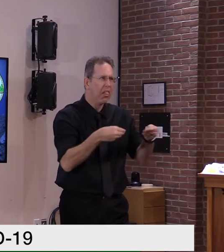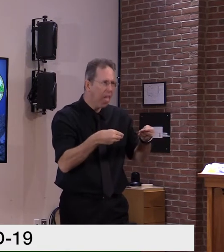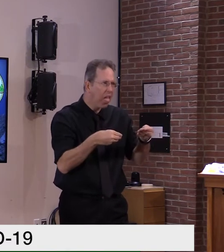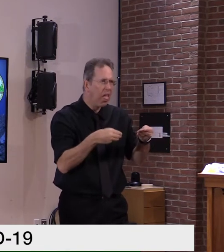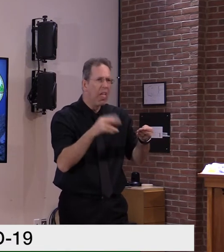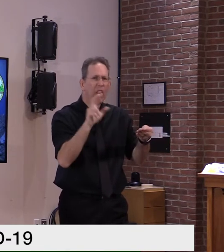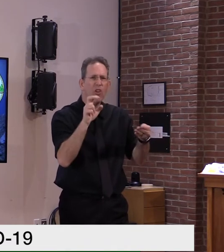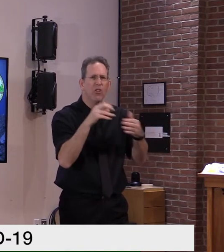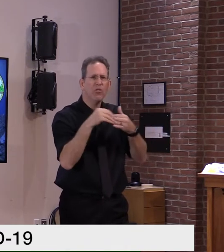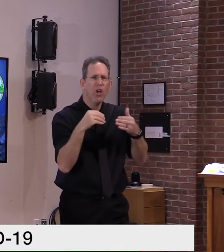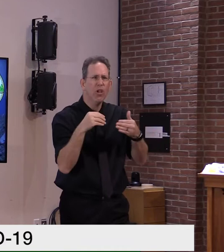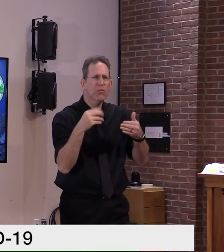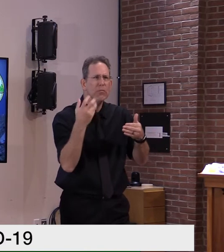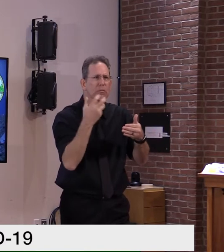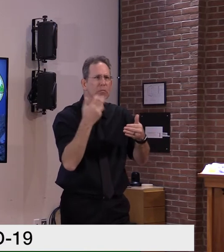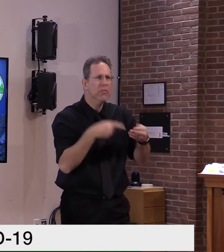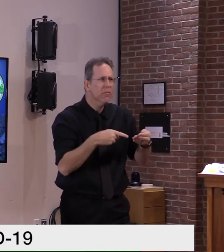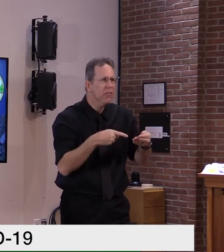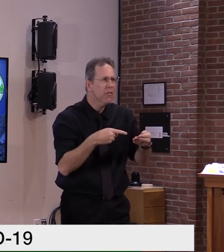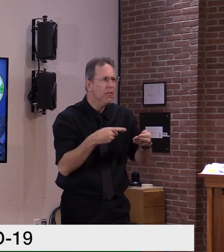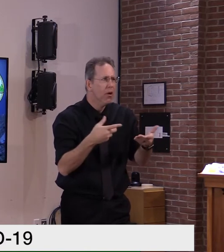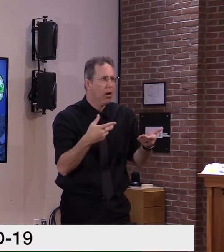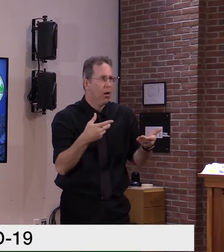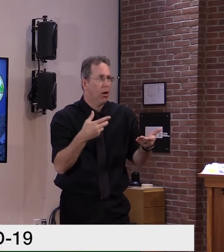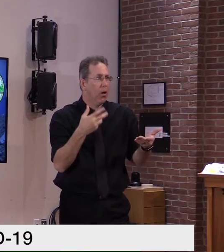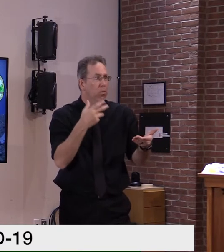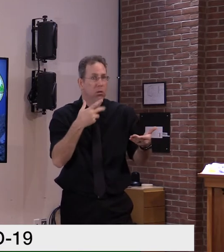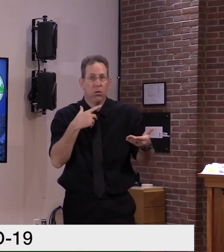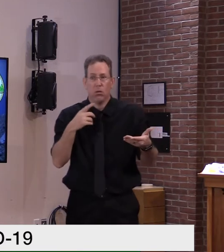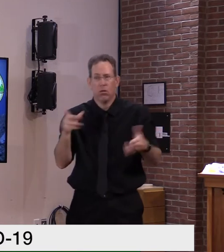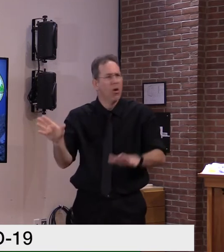Pichek, we'll investigate that.